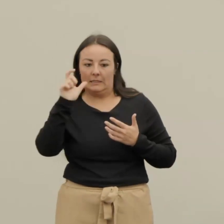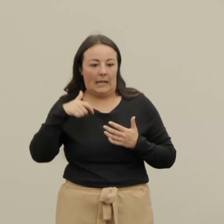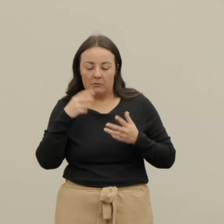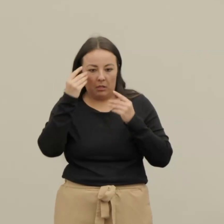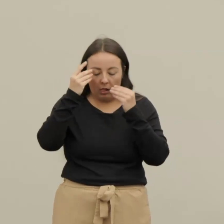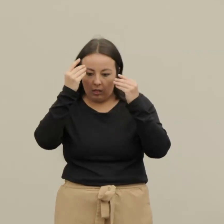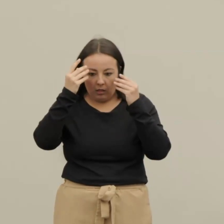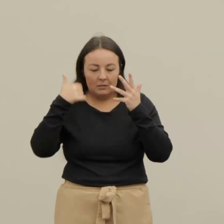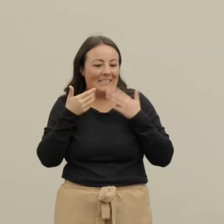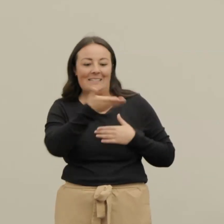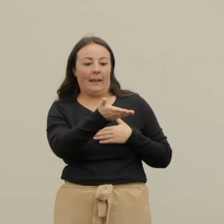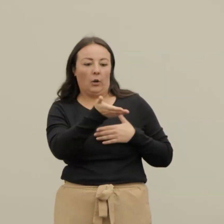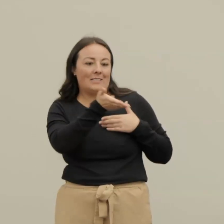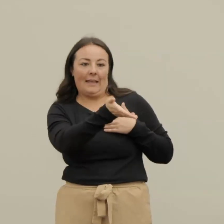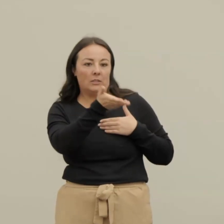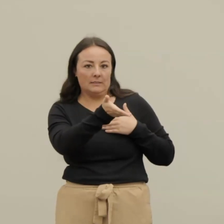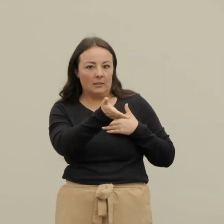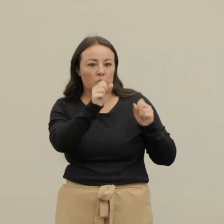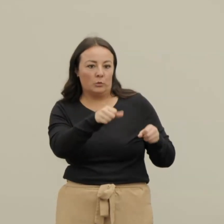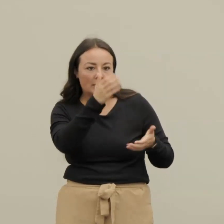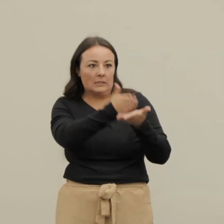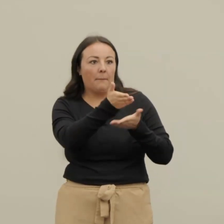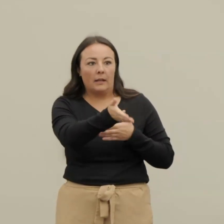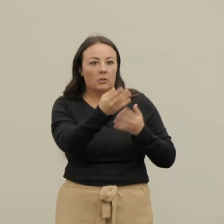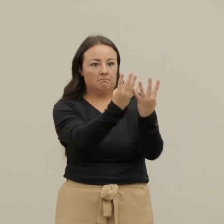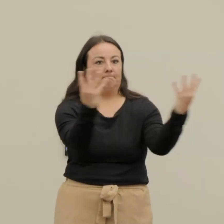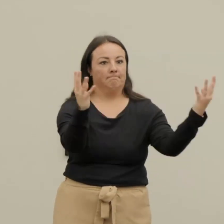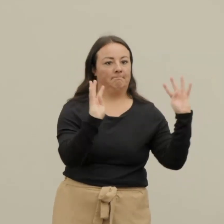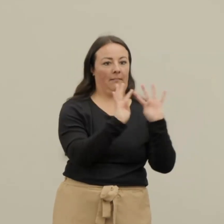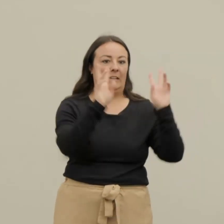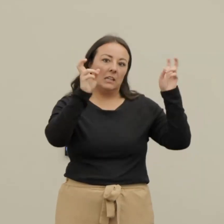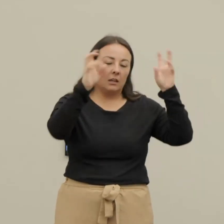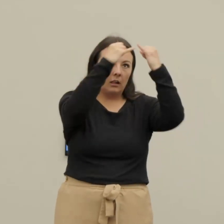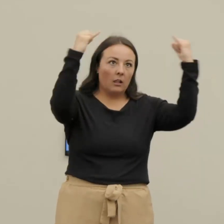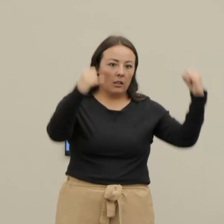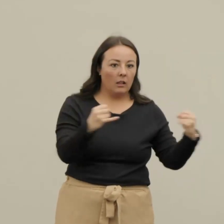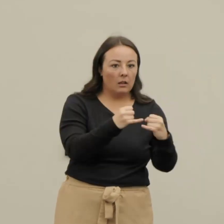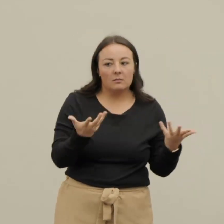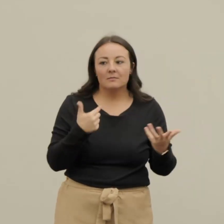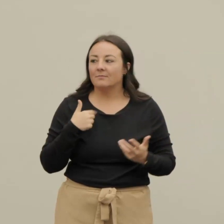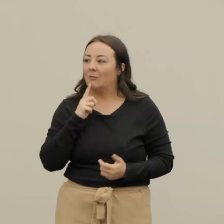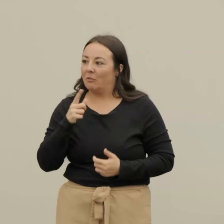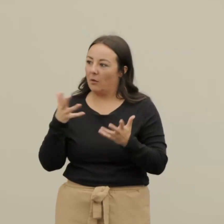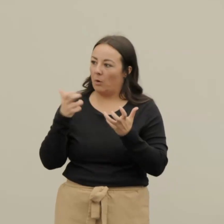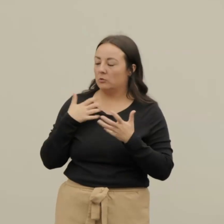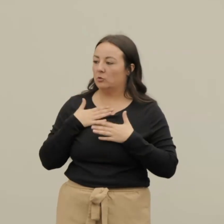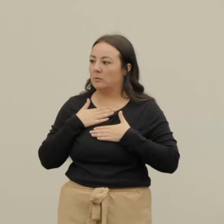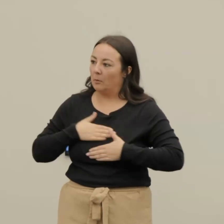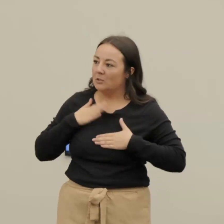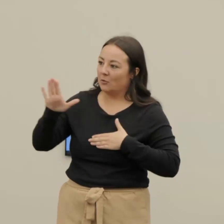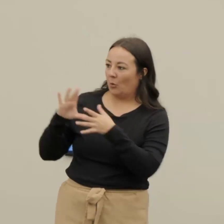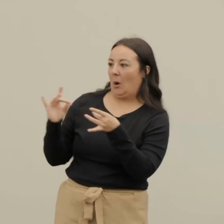Yeah. like, it's there, it's there. Yeah. It's that little fence over there. And I really want to say how much I appreciate your